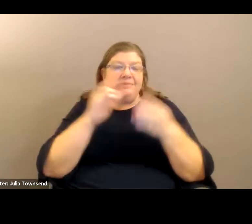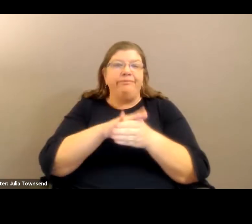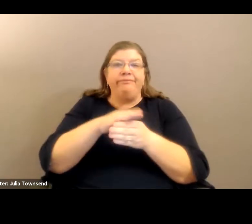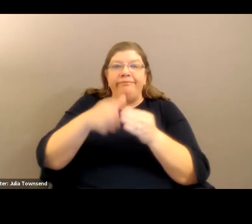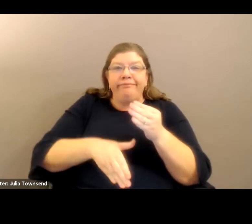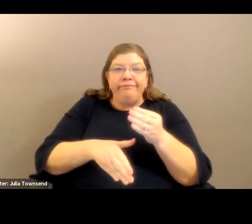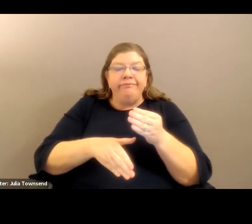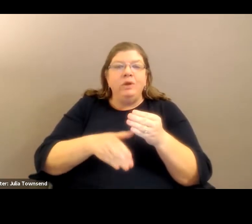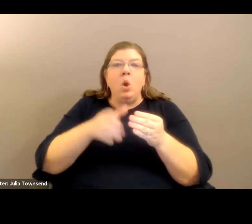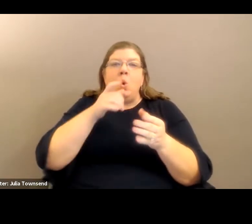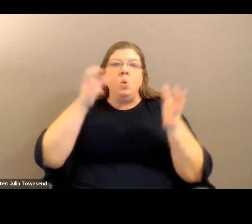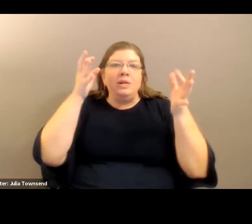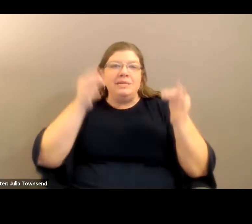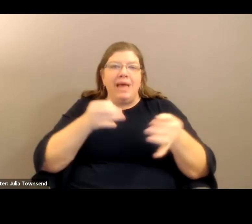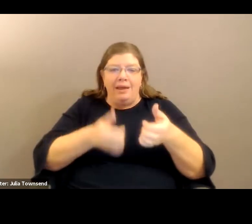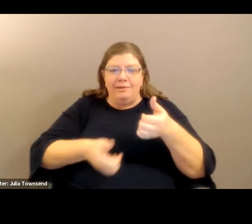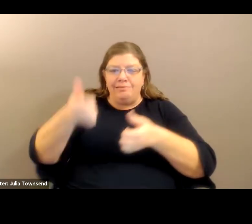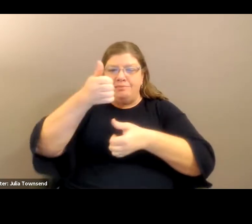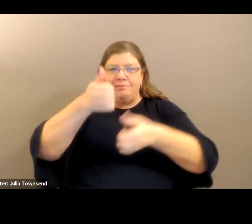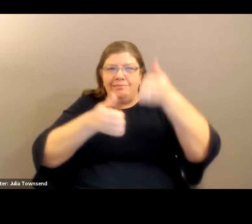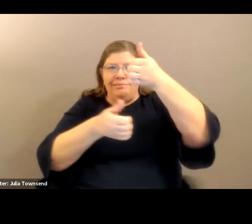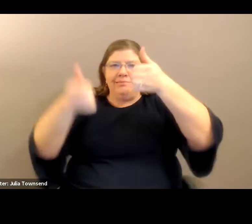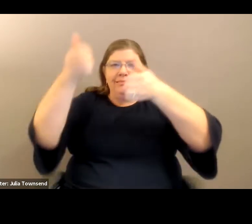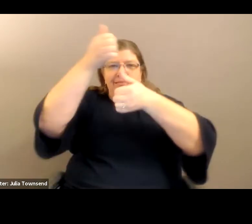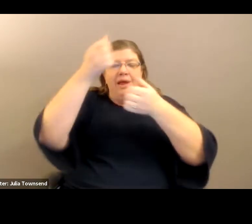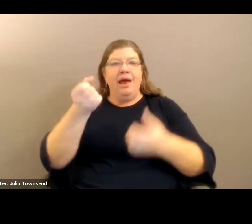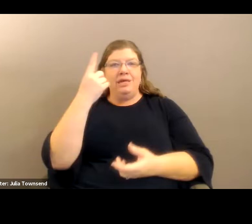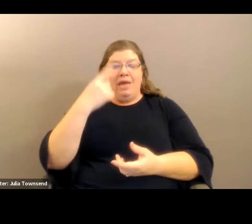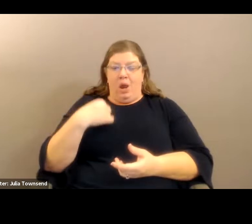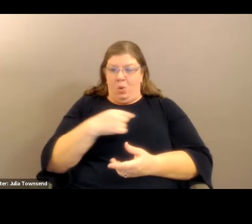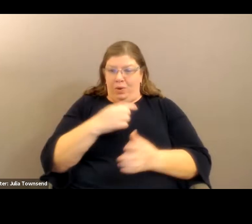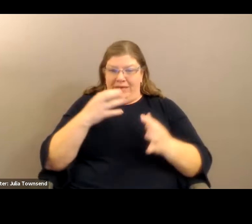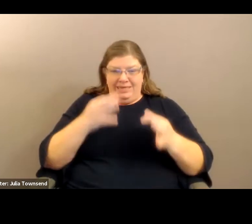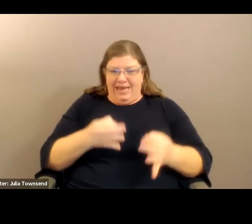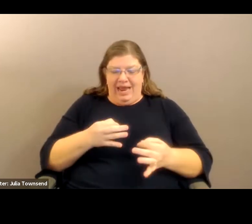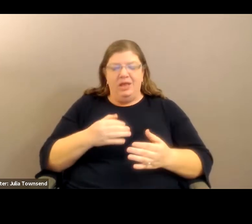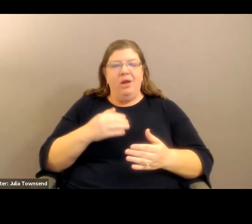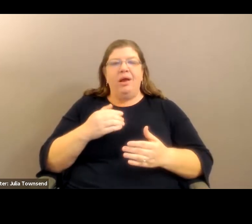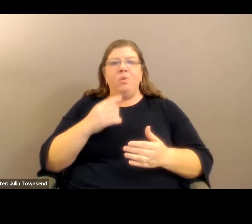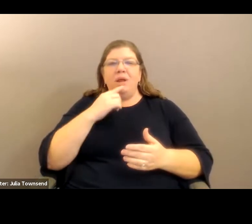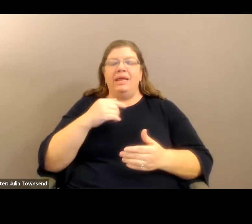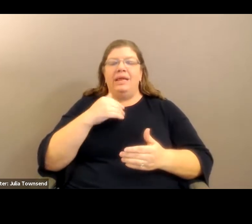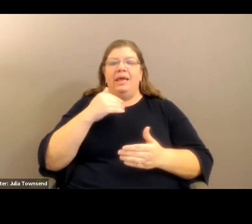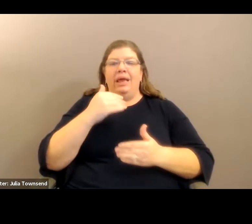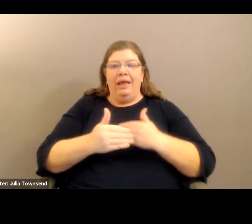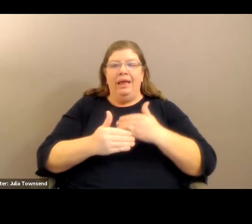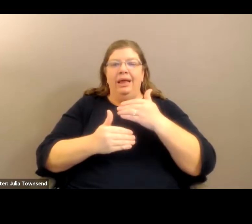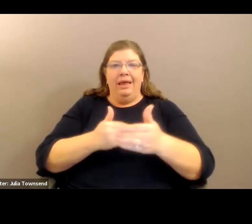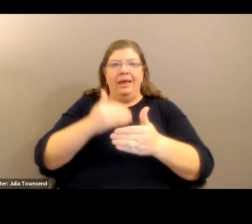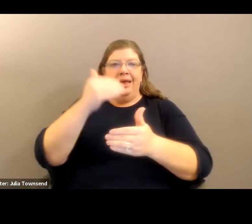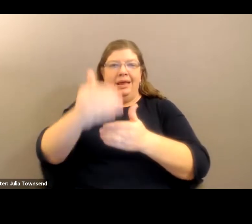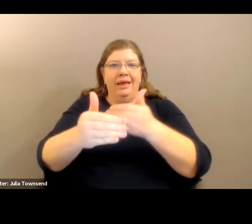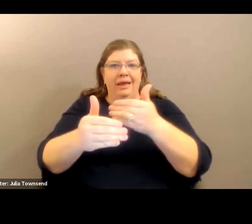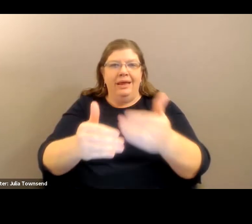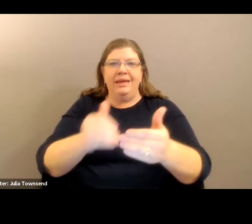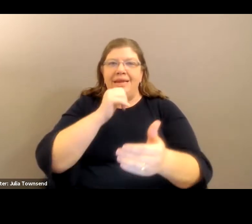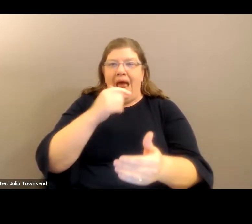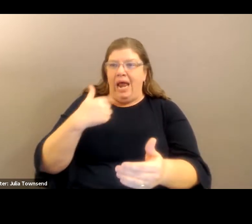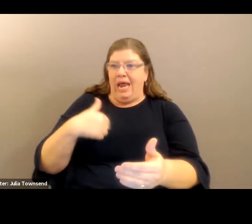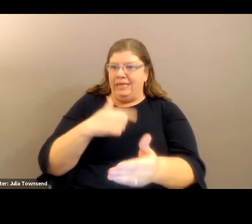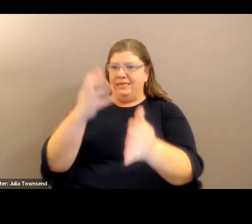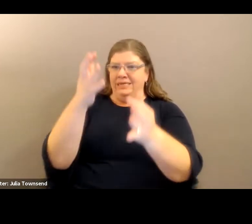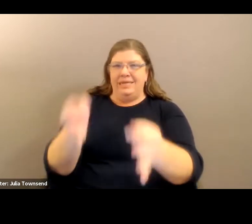of the mask mandate. I think it would be helpful for everyone to understand there are a number of steps that are in place. It doesn't all land right on